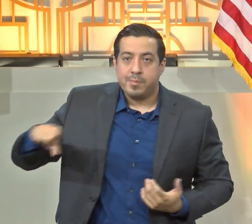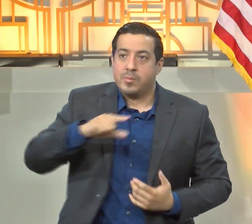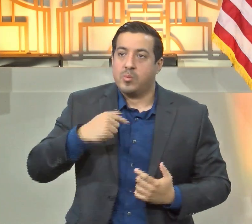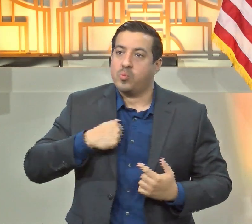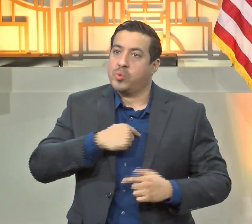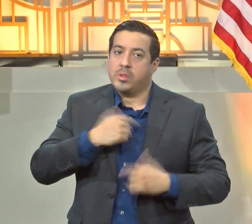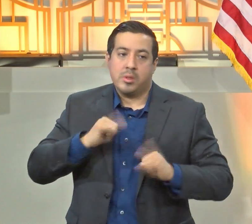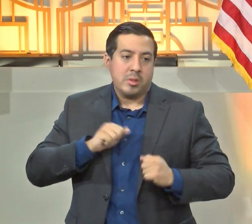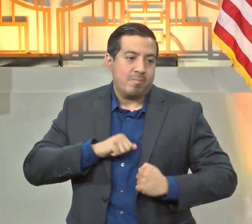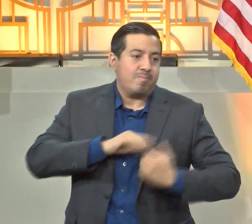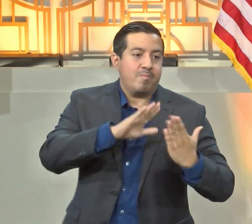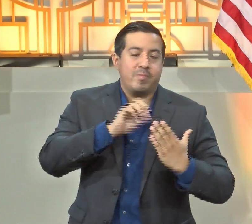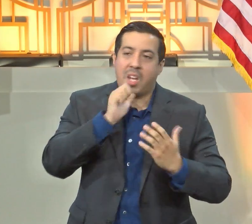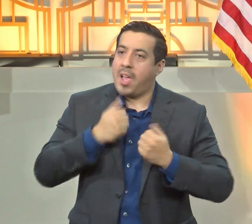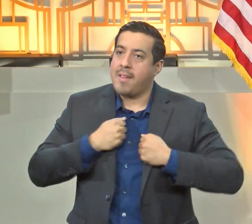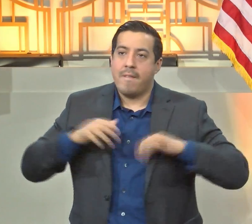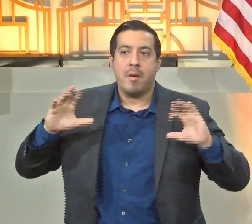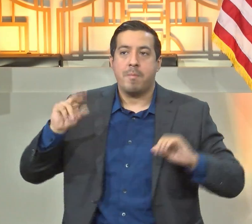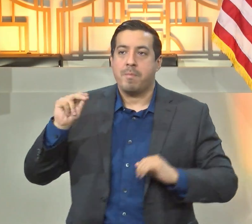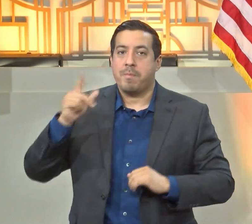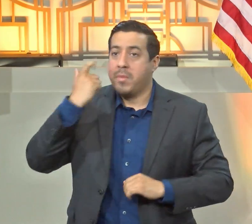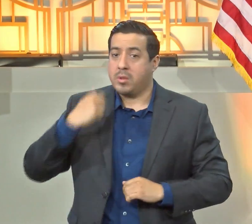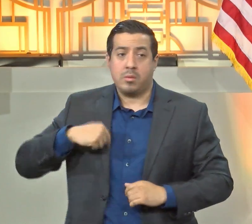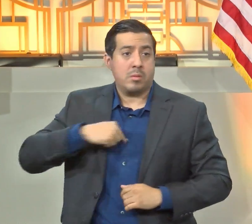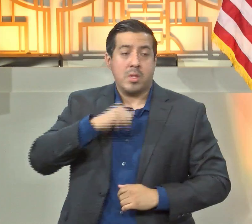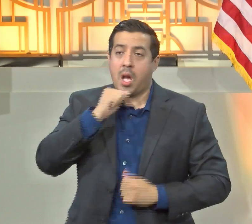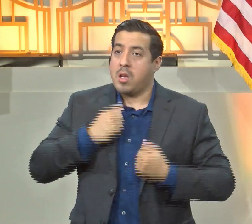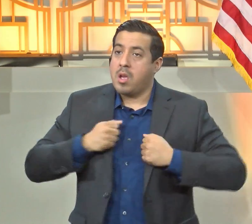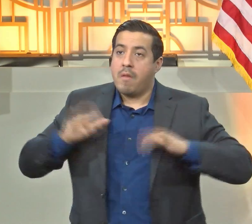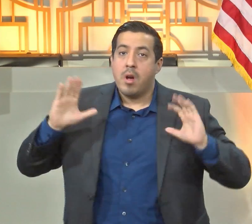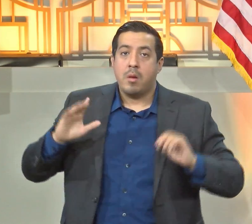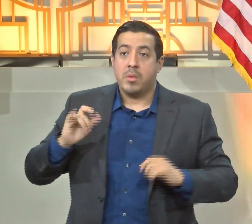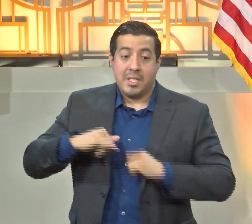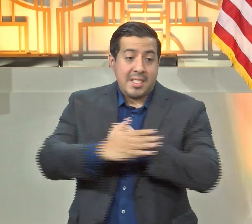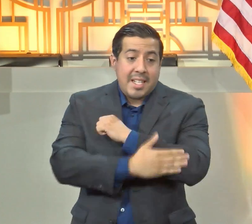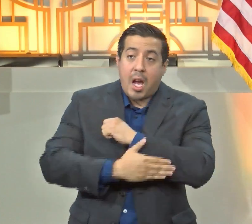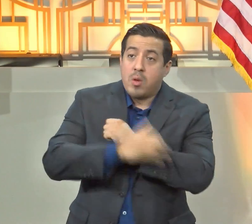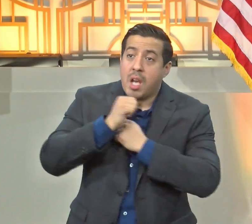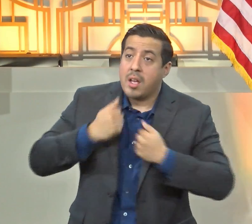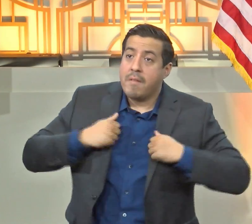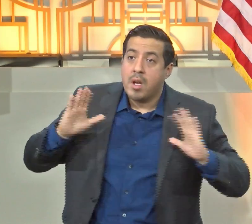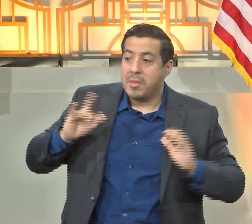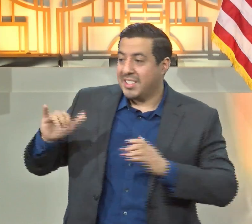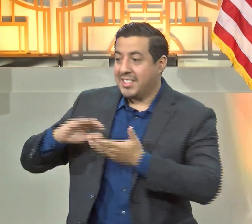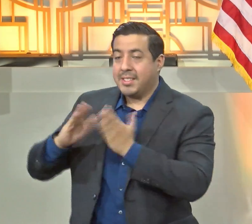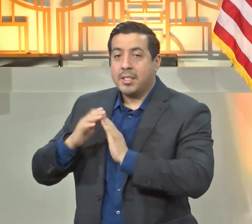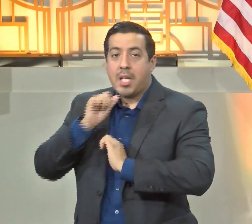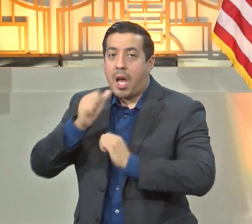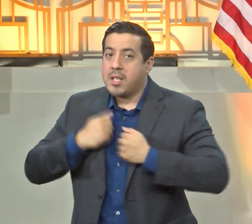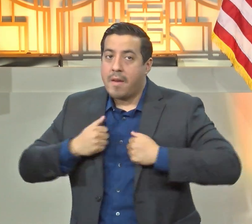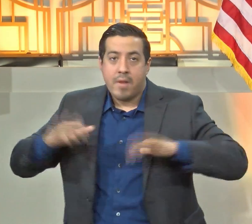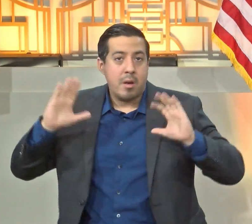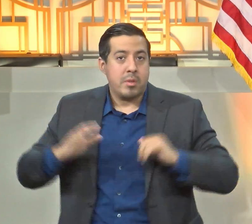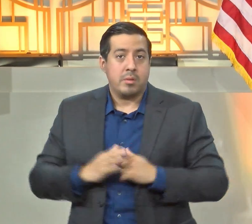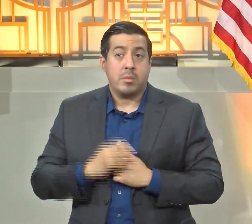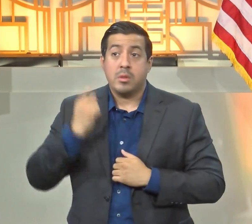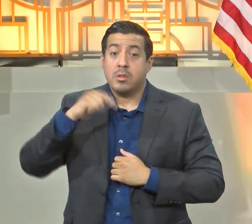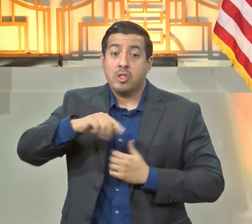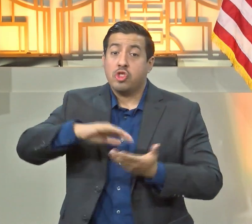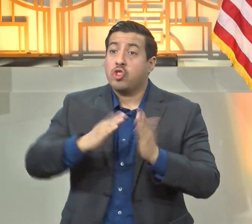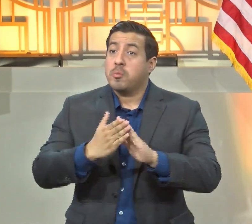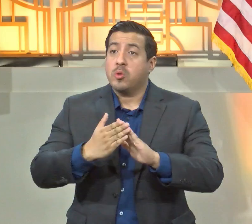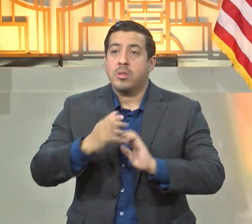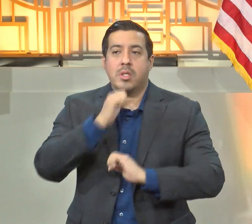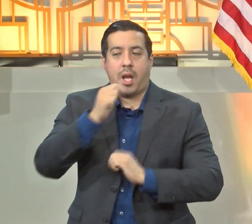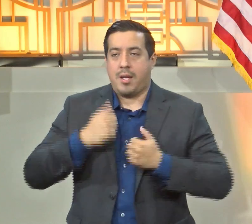and for not giving up. Because none of us are giving up. The county's not giving up, the city's not giving up, and this community